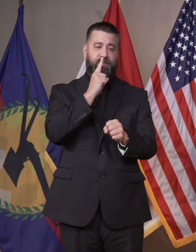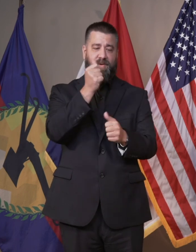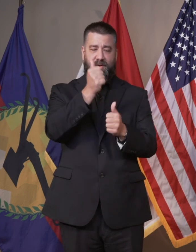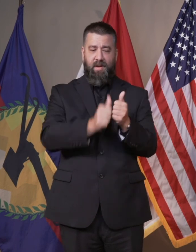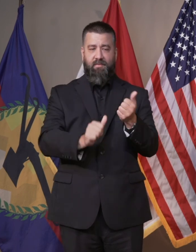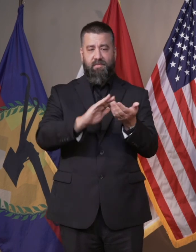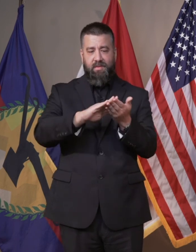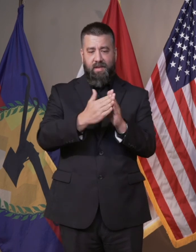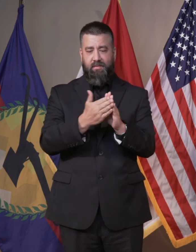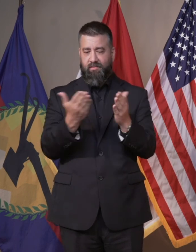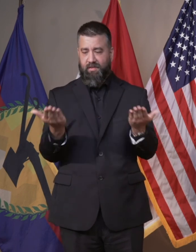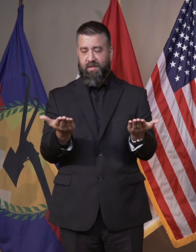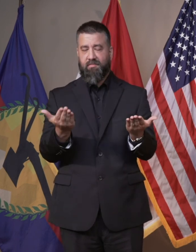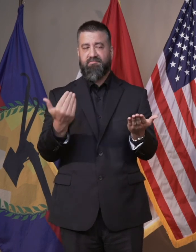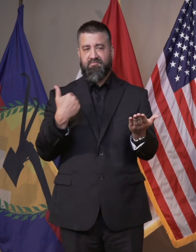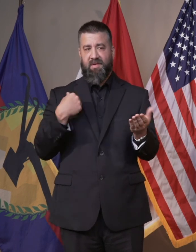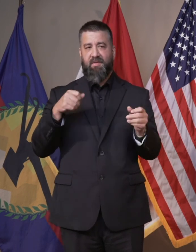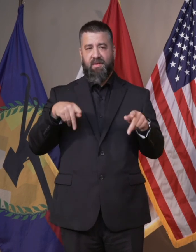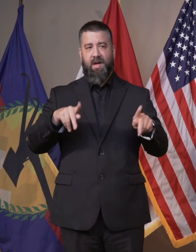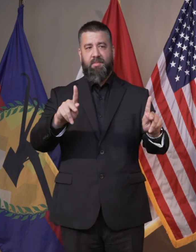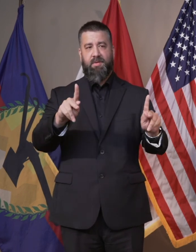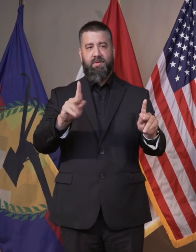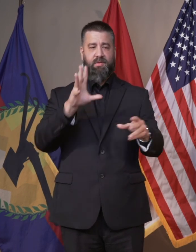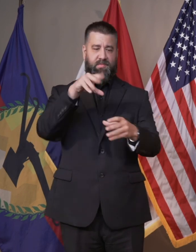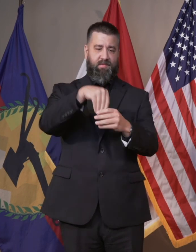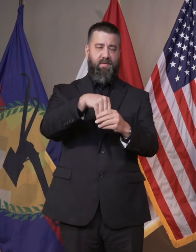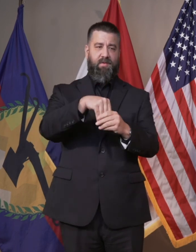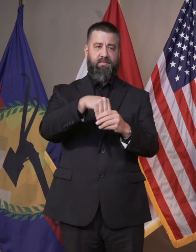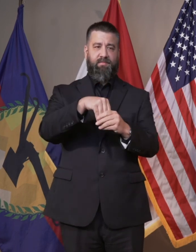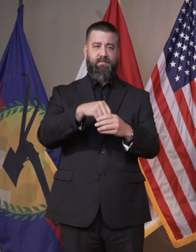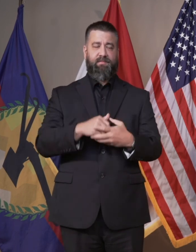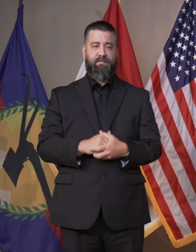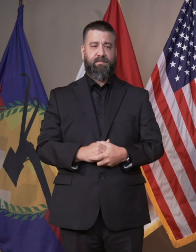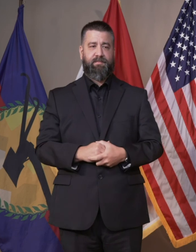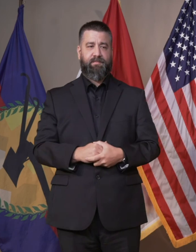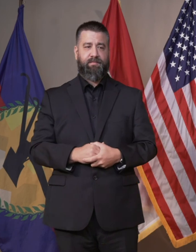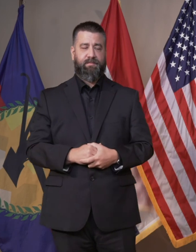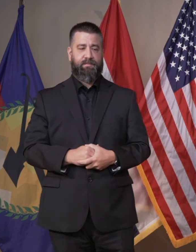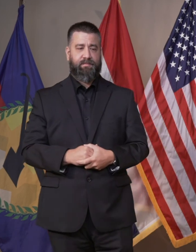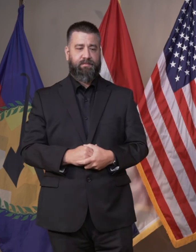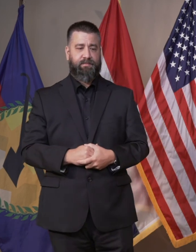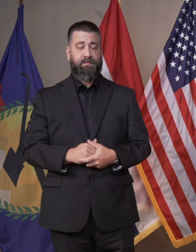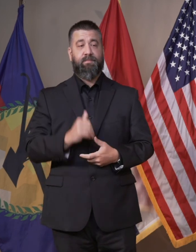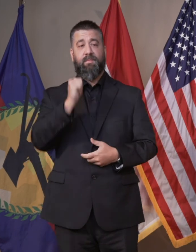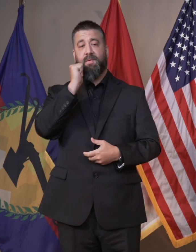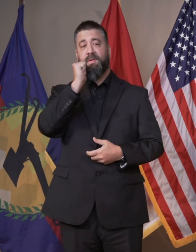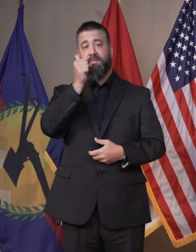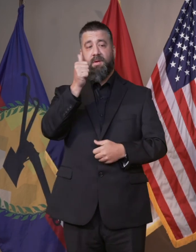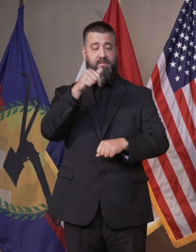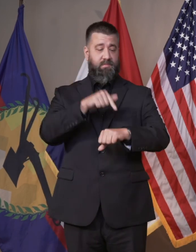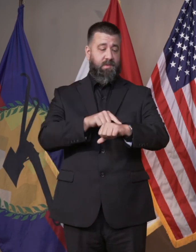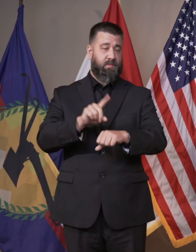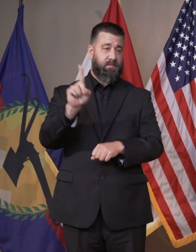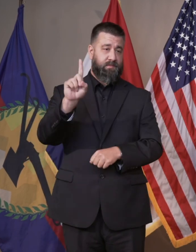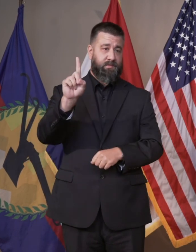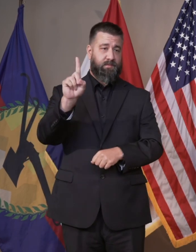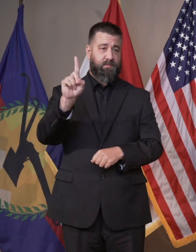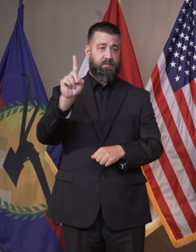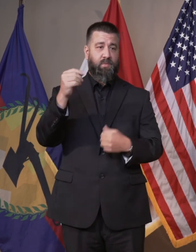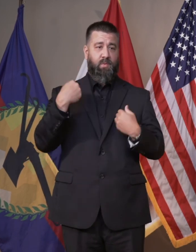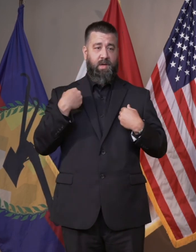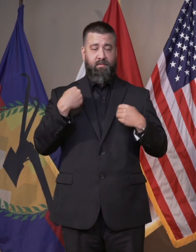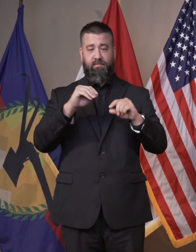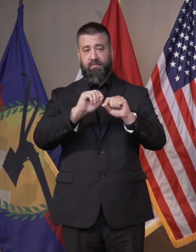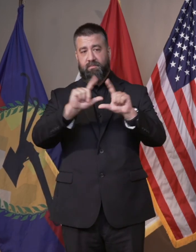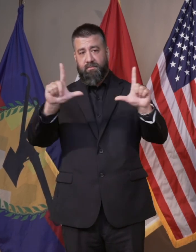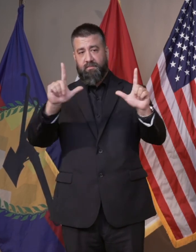in St. Louis County has the opportunity to participate in this program. Tomorrow at 1 p.m., we will have a webinar that